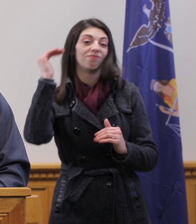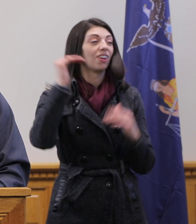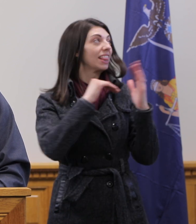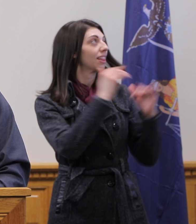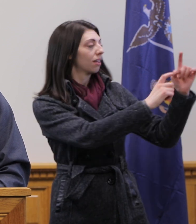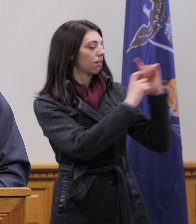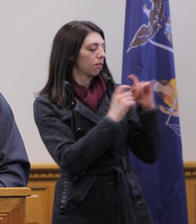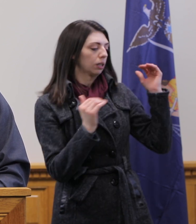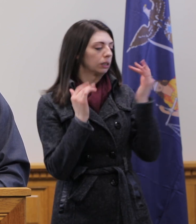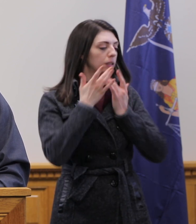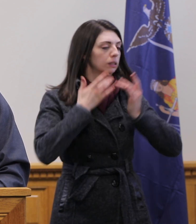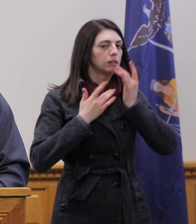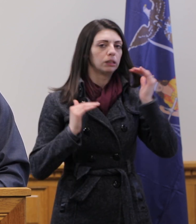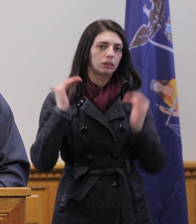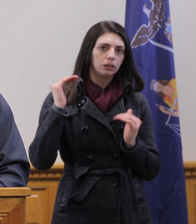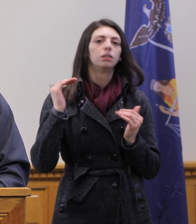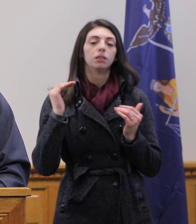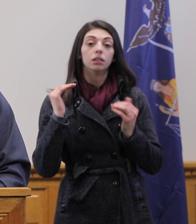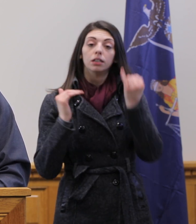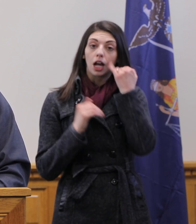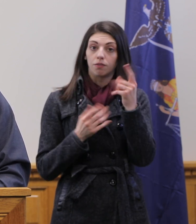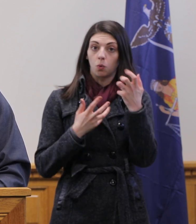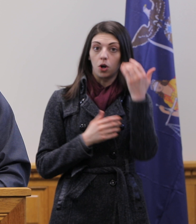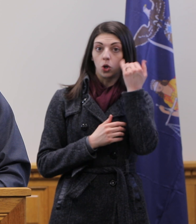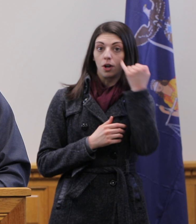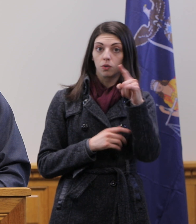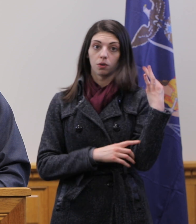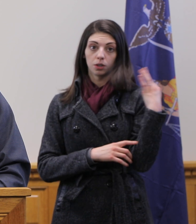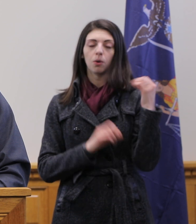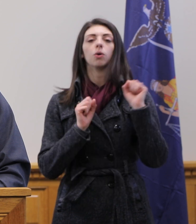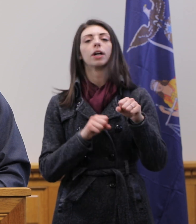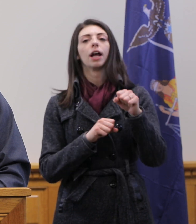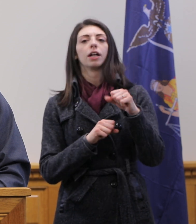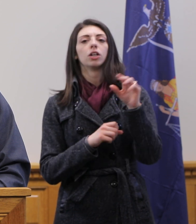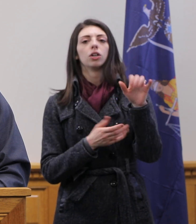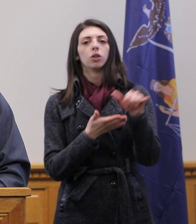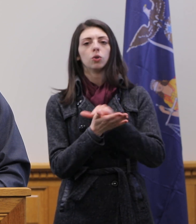To find out if you are eligible to make an appointment, visit the New York State